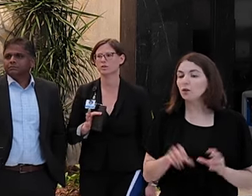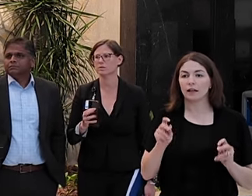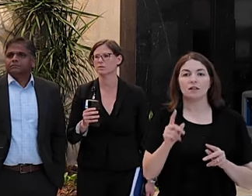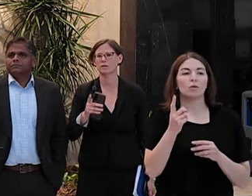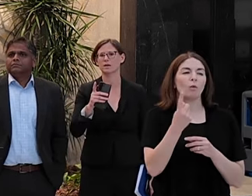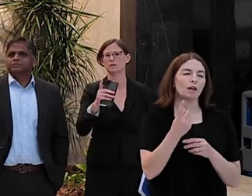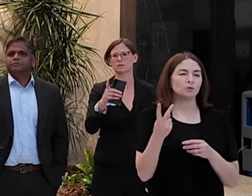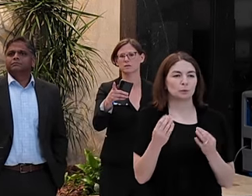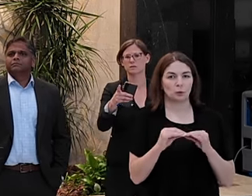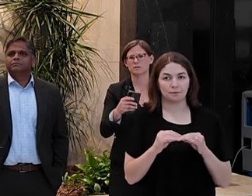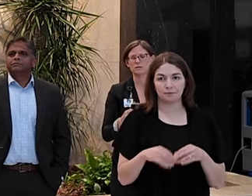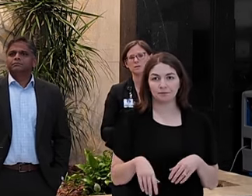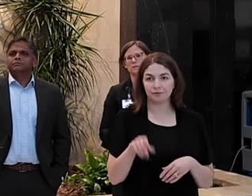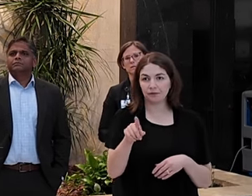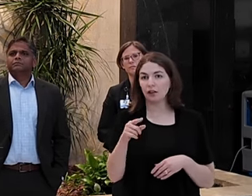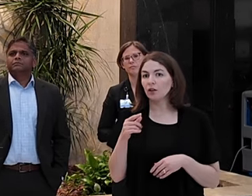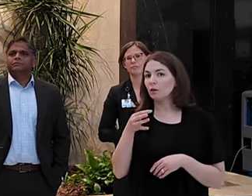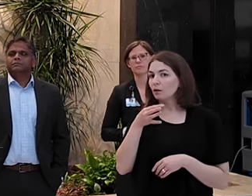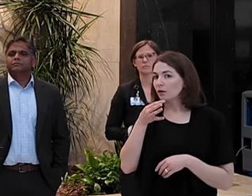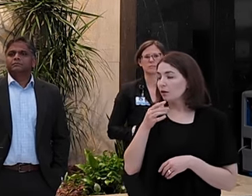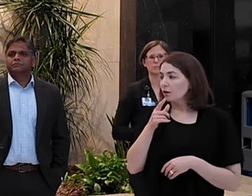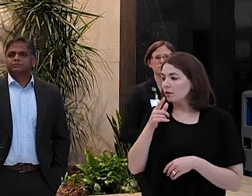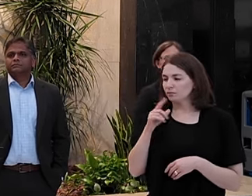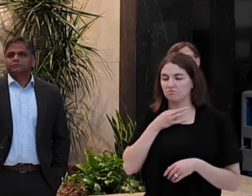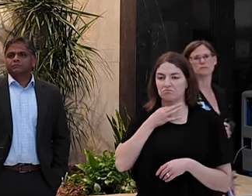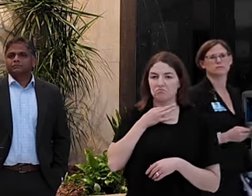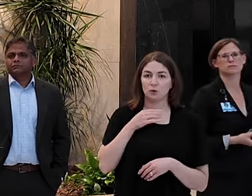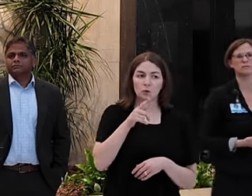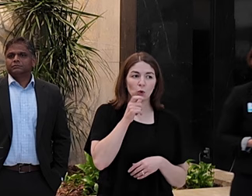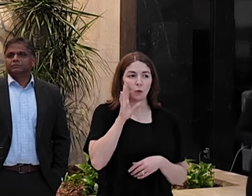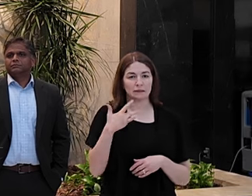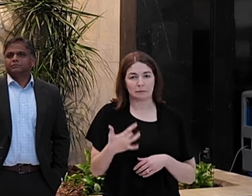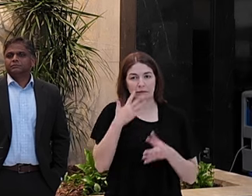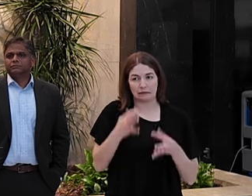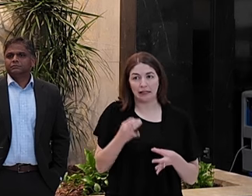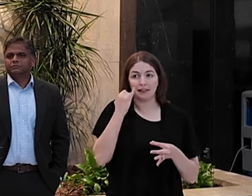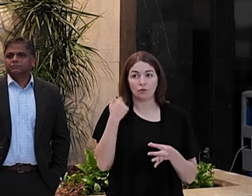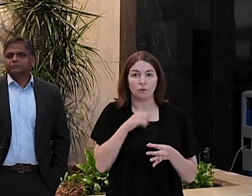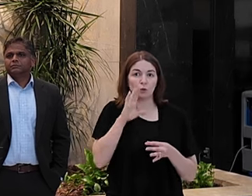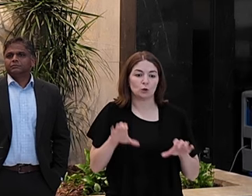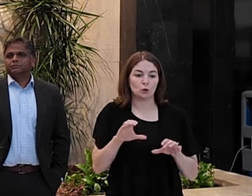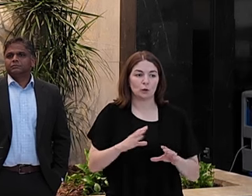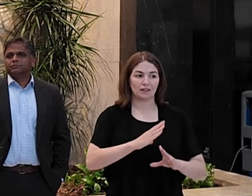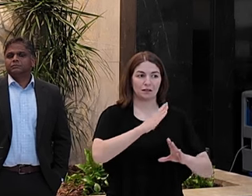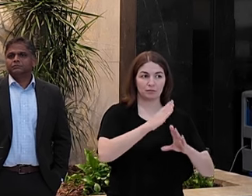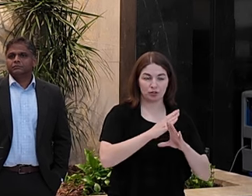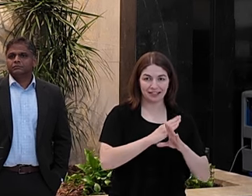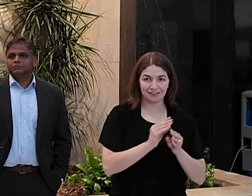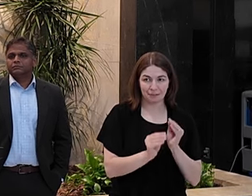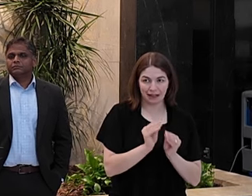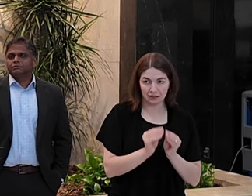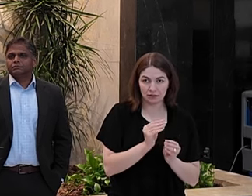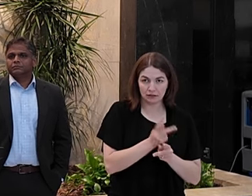take one or two. Yeah. So I'm just, who would typically make the call on whether or not to do the type of protective maintenance you're talking about? Would that be the